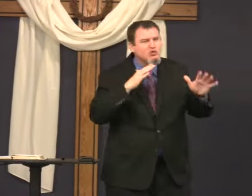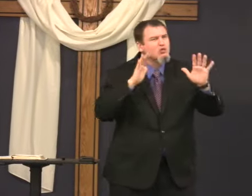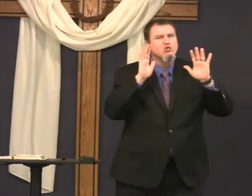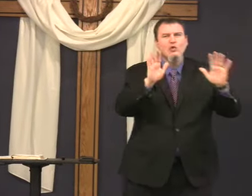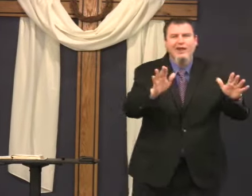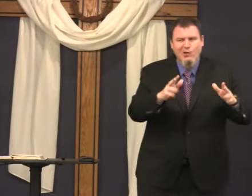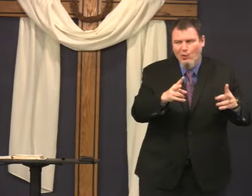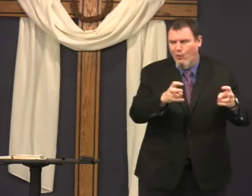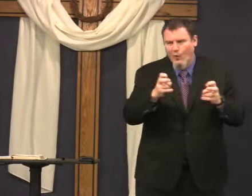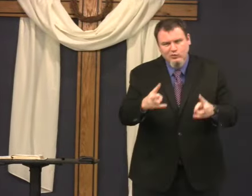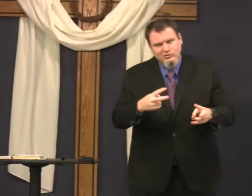Throughout this, we'll have